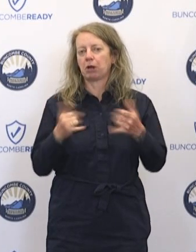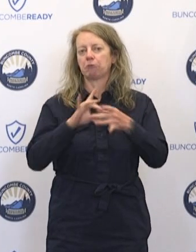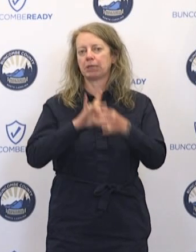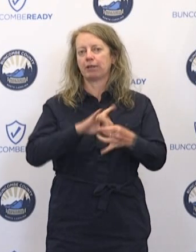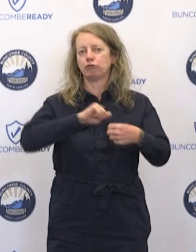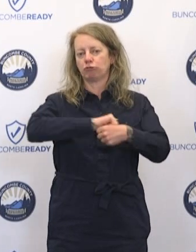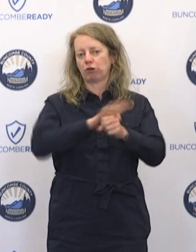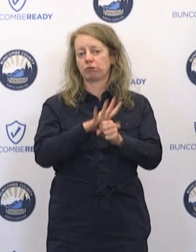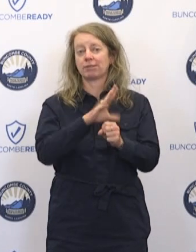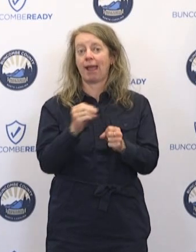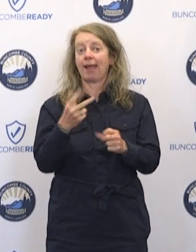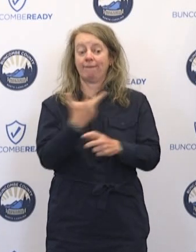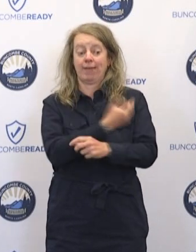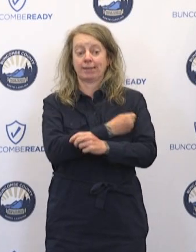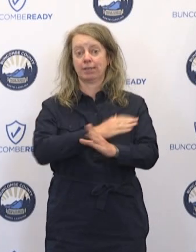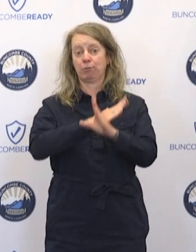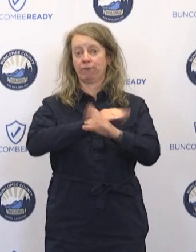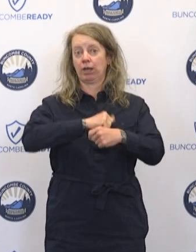vaccine rollout.